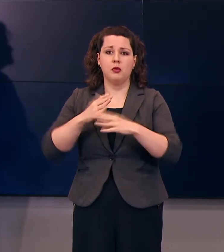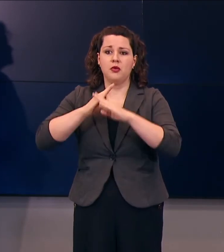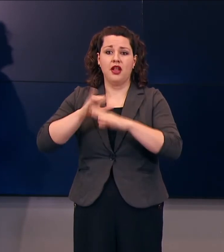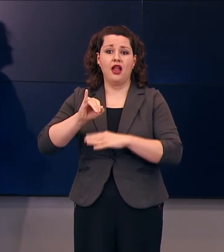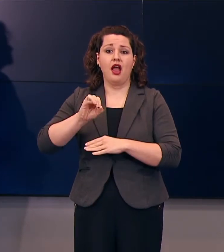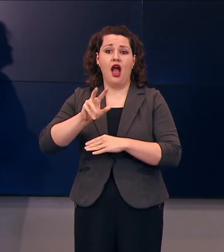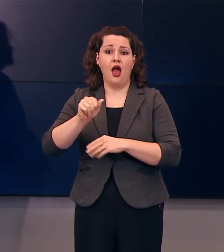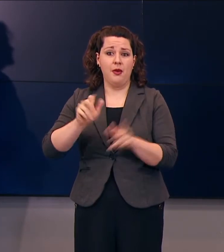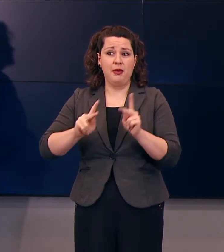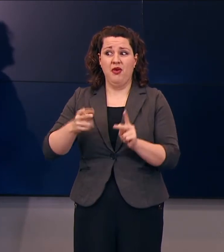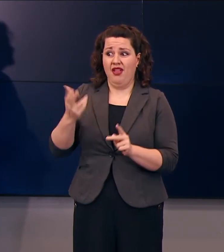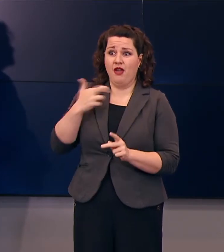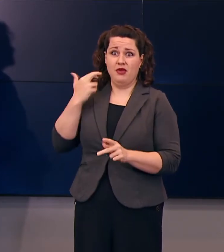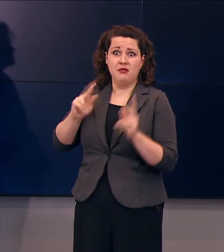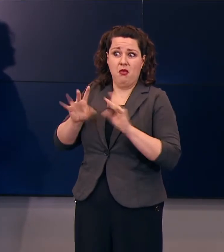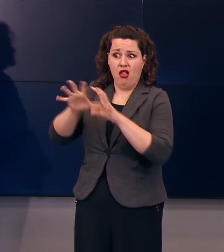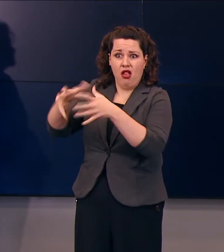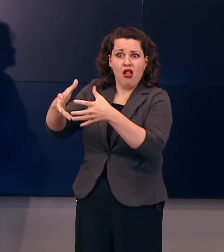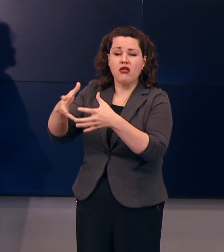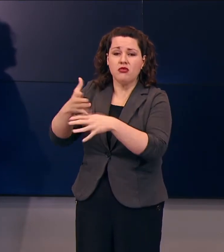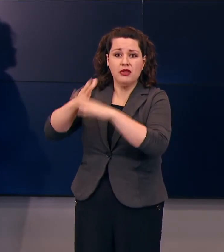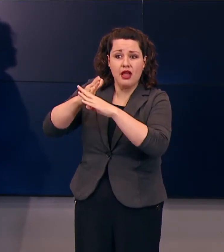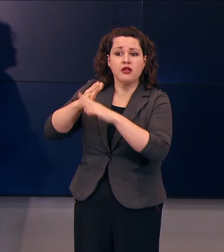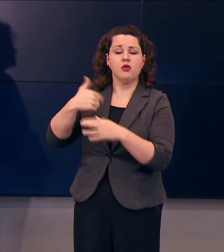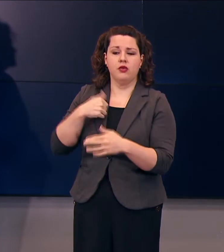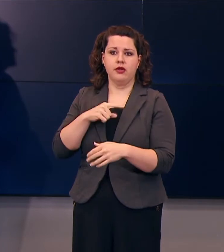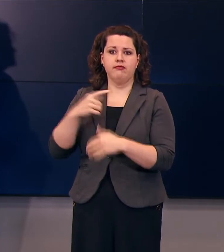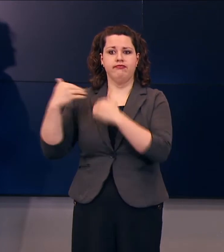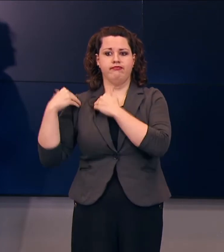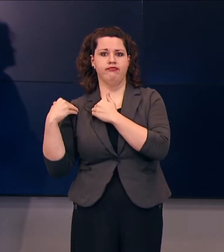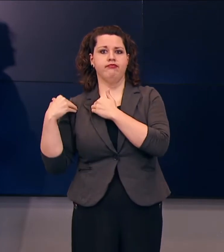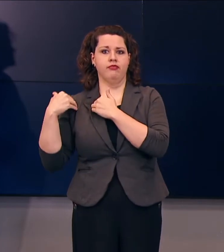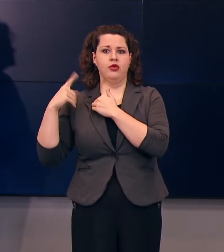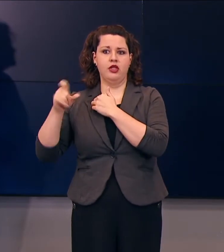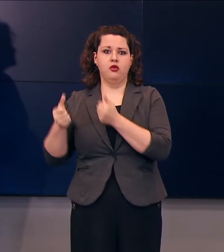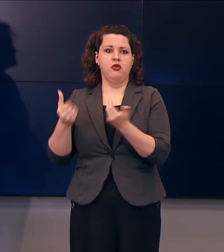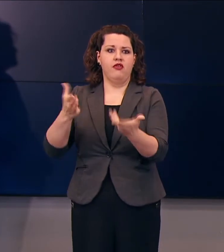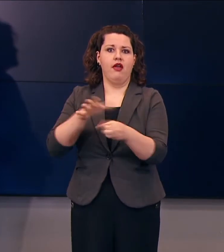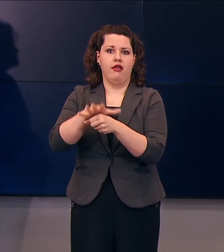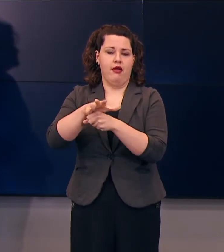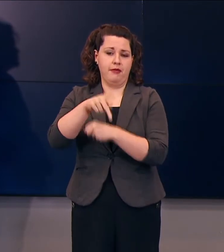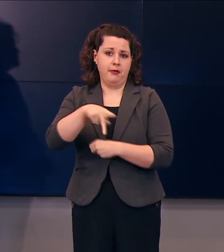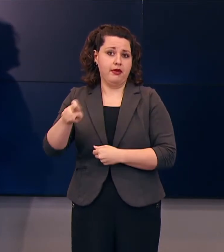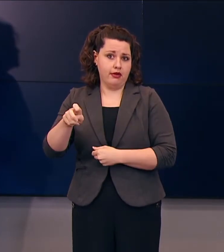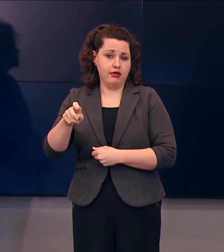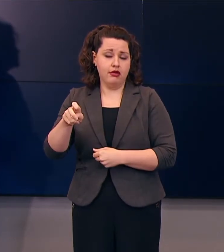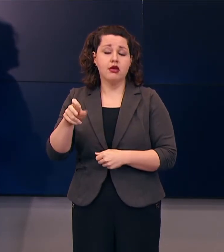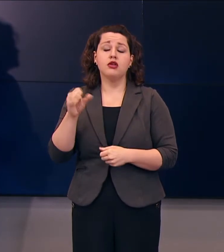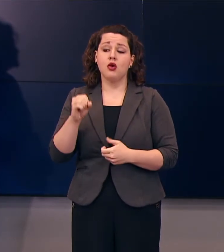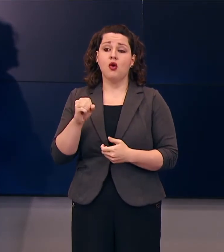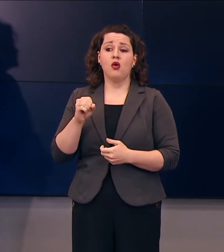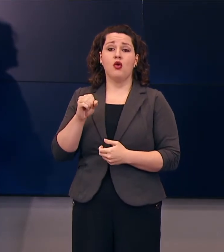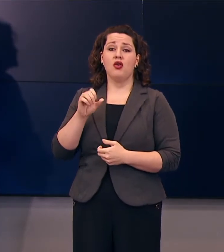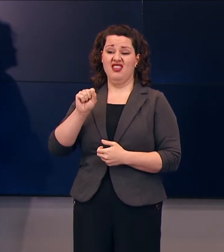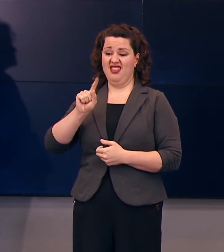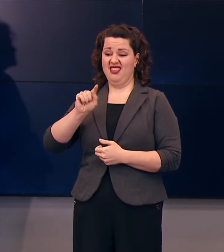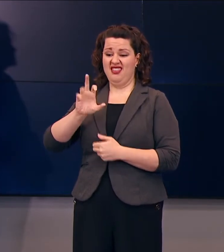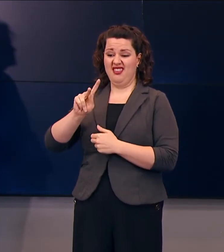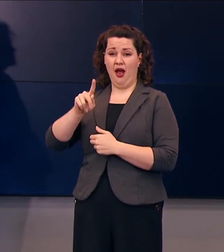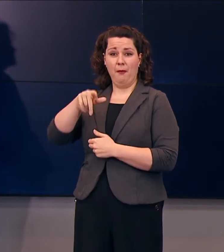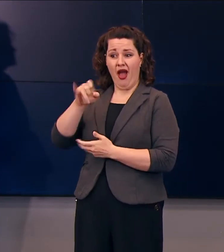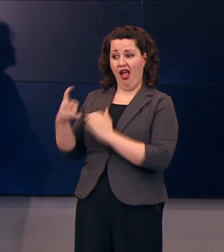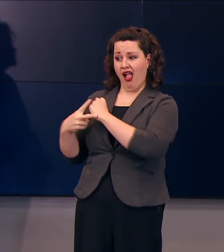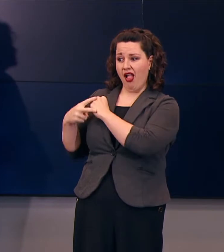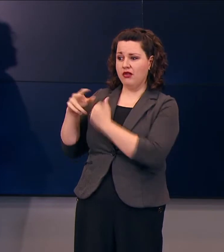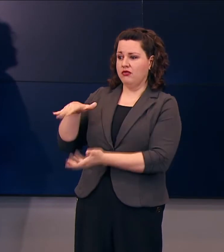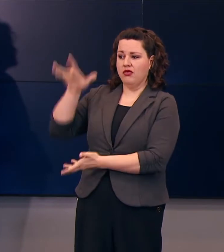especially our most vulnerable, we have an obligation to make sure that we're providing them sufficient PPE. And so the stockpiles just weren't where they needed to be.